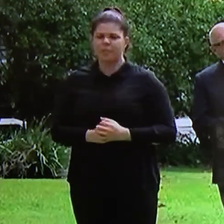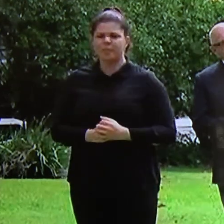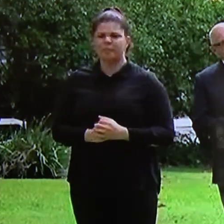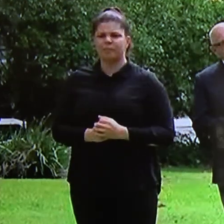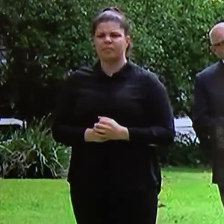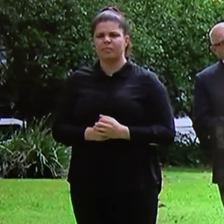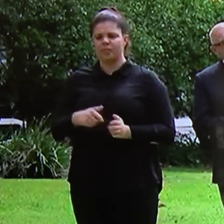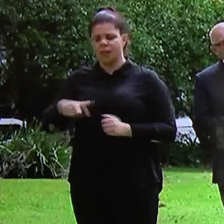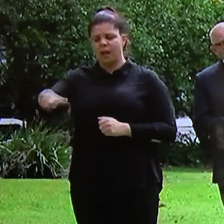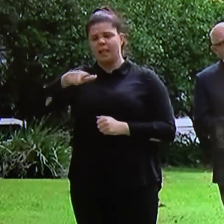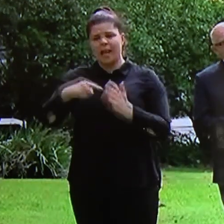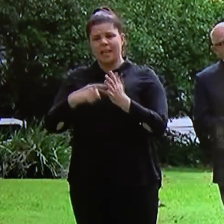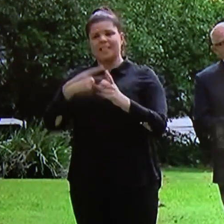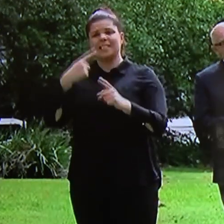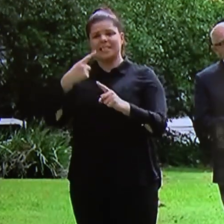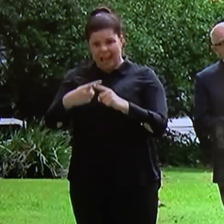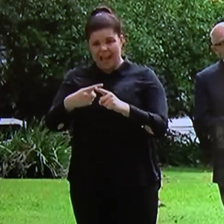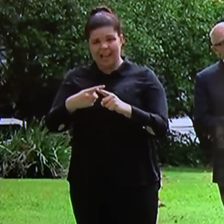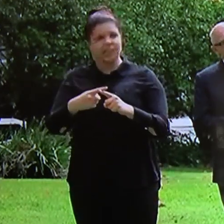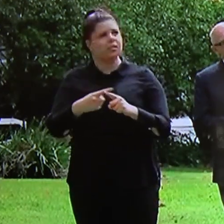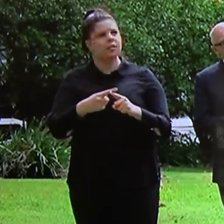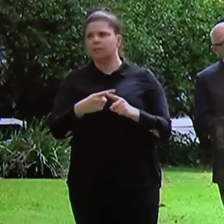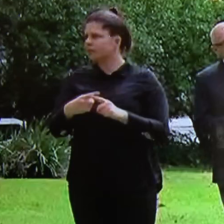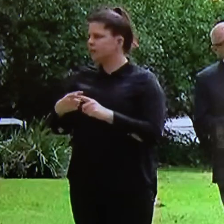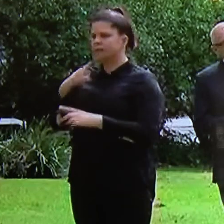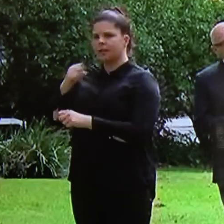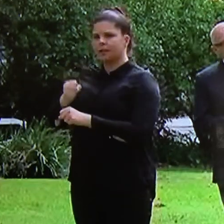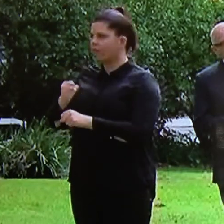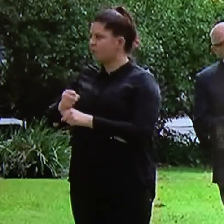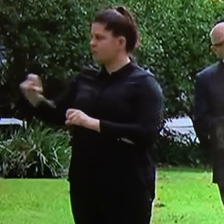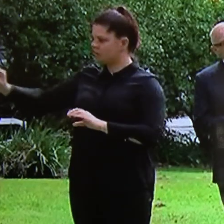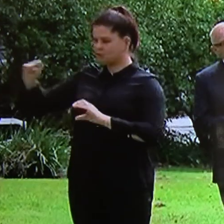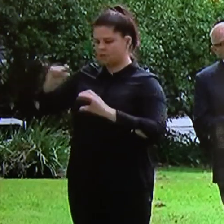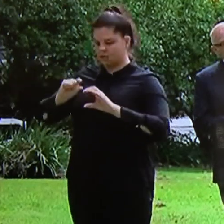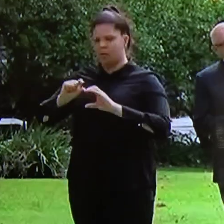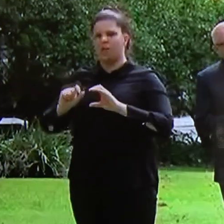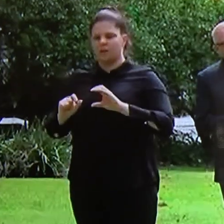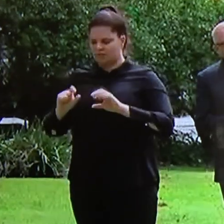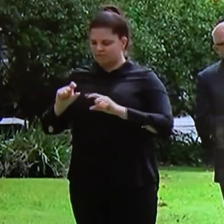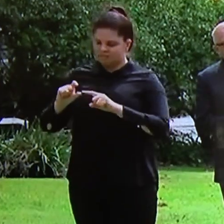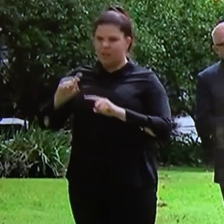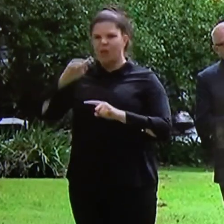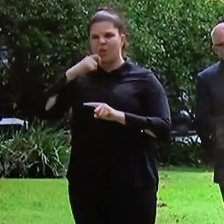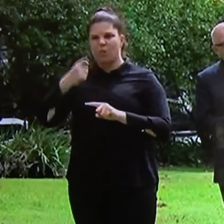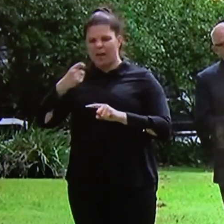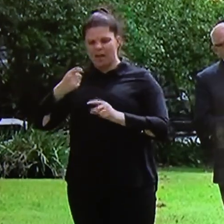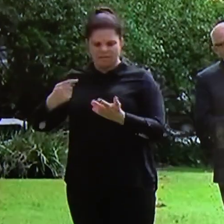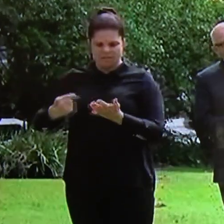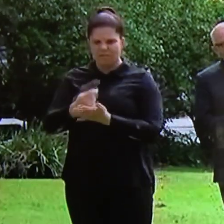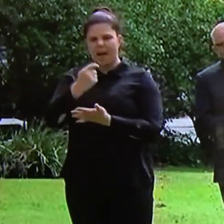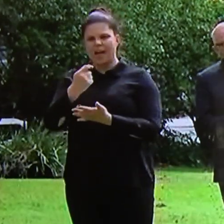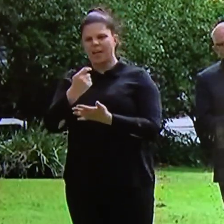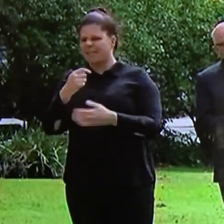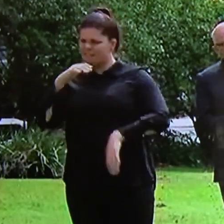land tax rebate will, in most circumstances, not cover the entire rental reduction. But what